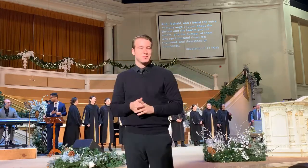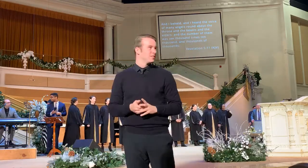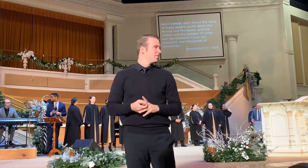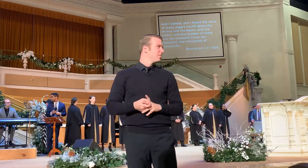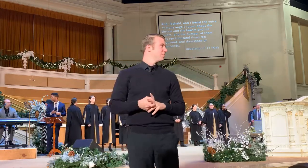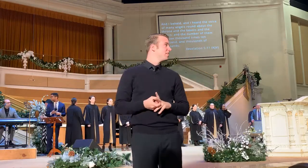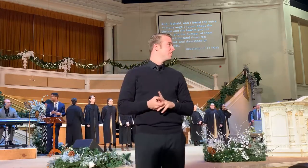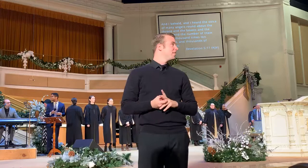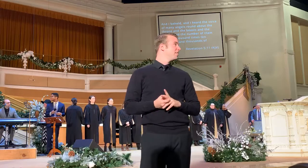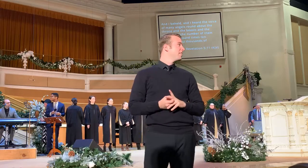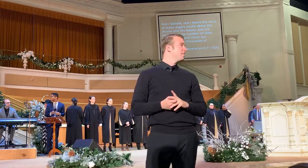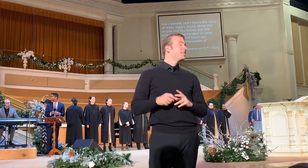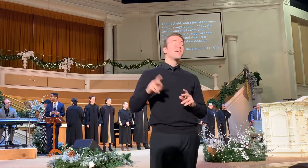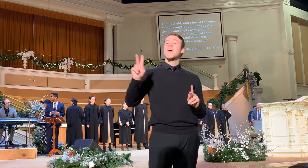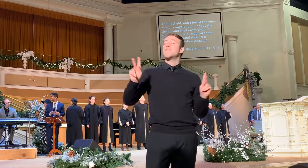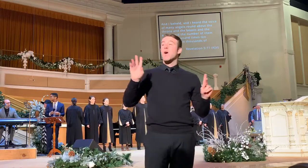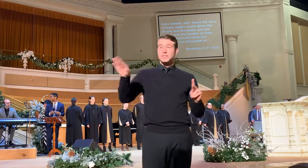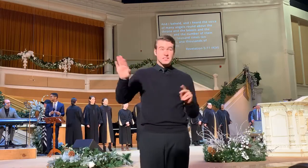Folks,